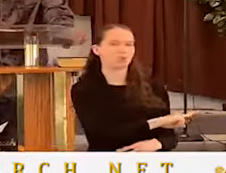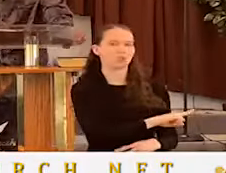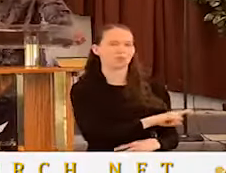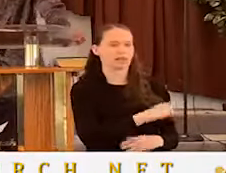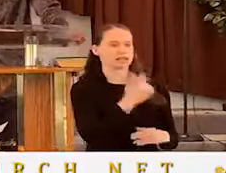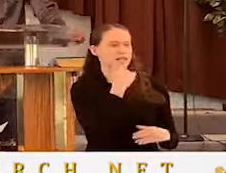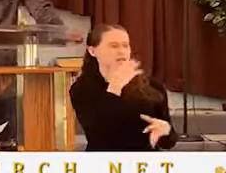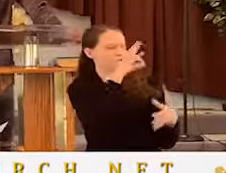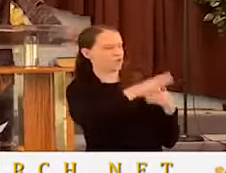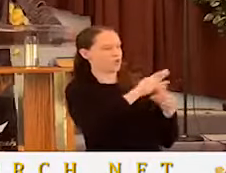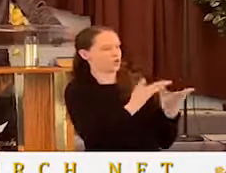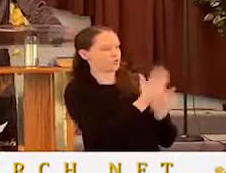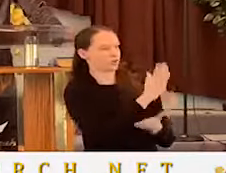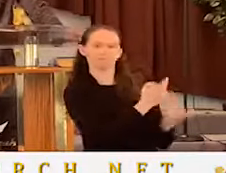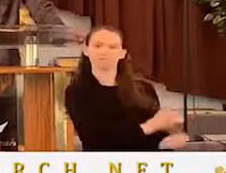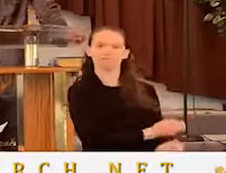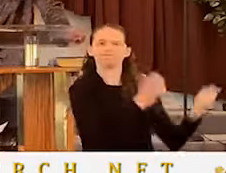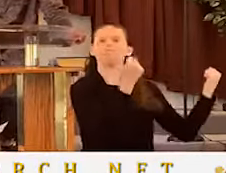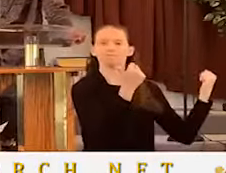Voting Rights Act.